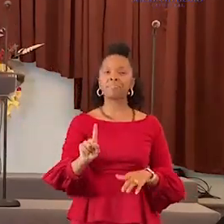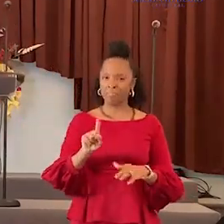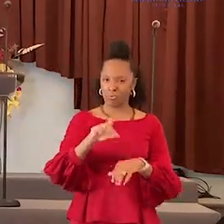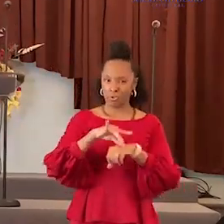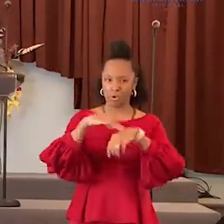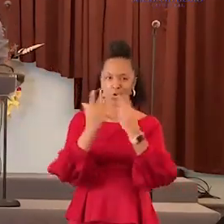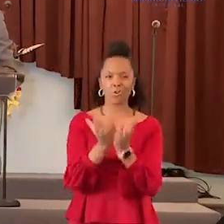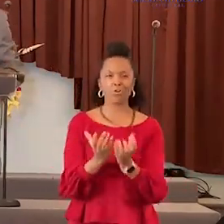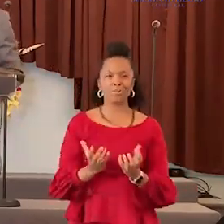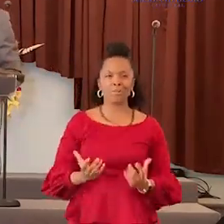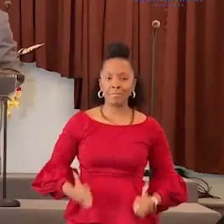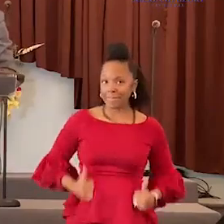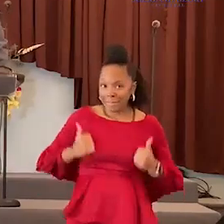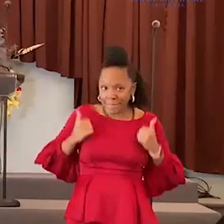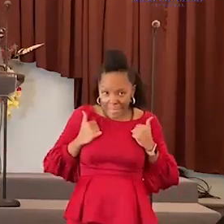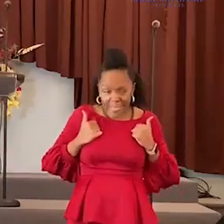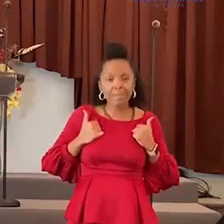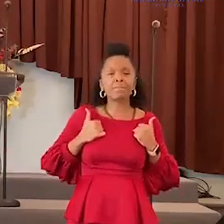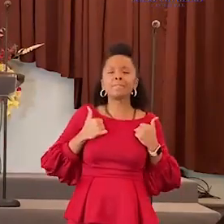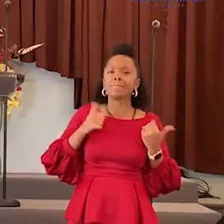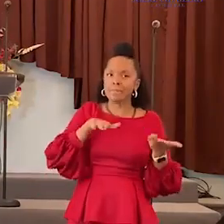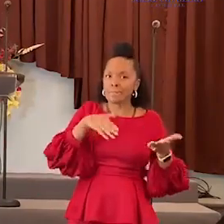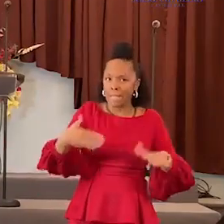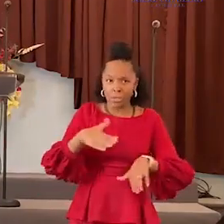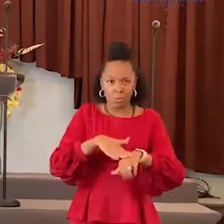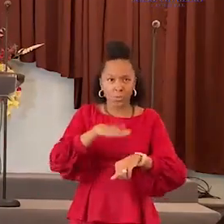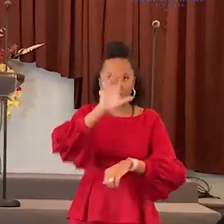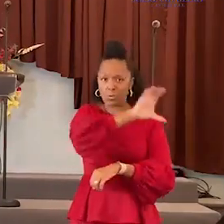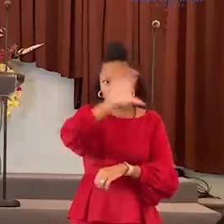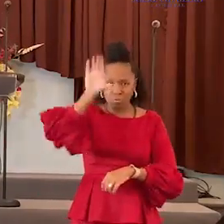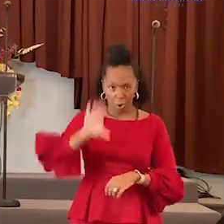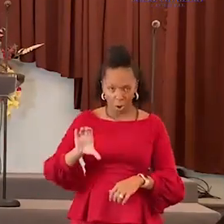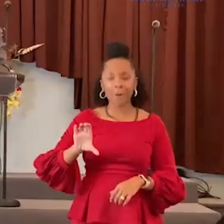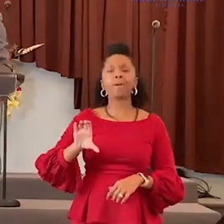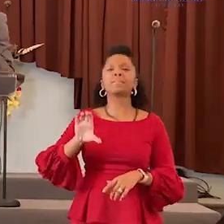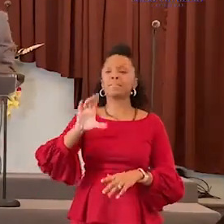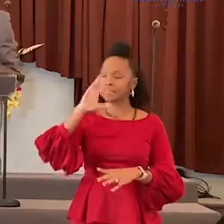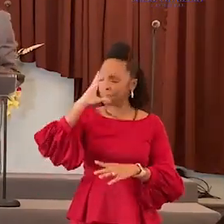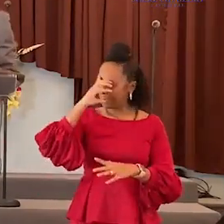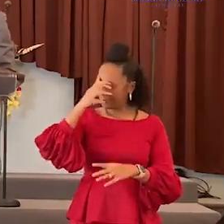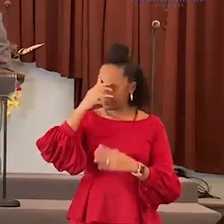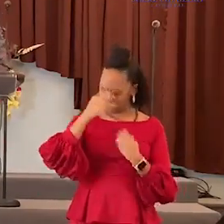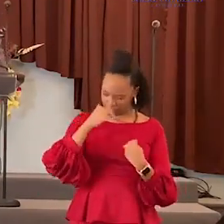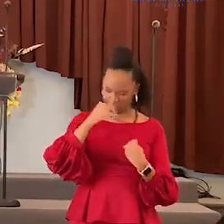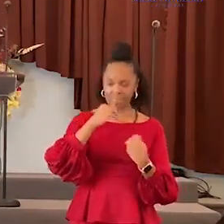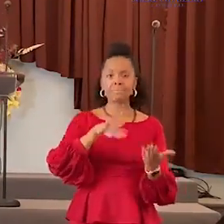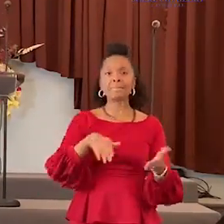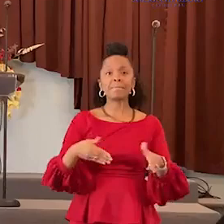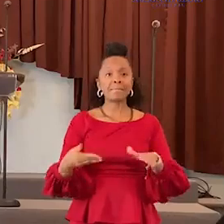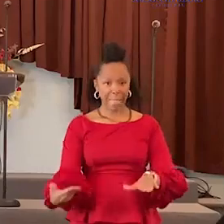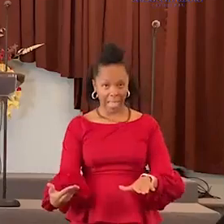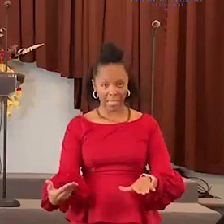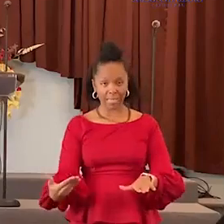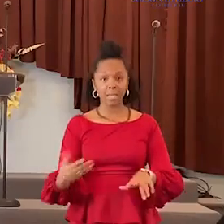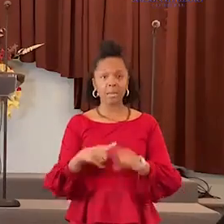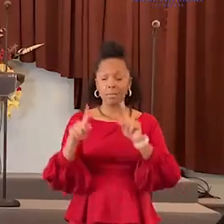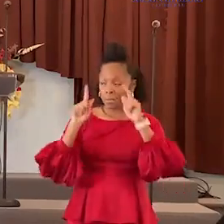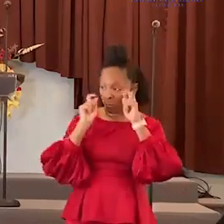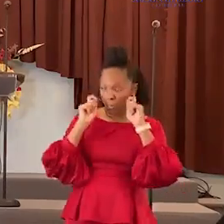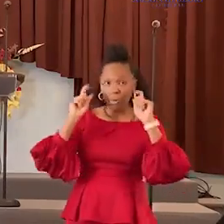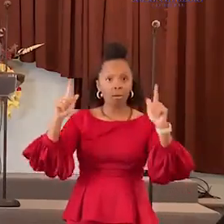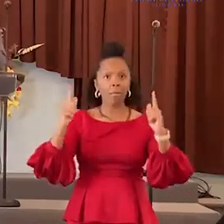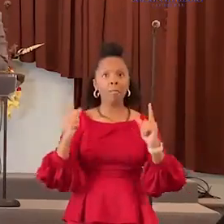his blood-stained lips. Now that we receive him, the Son of God, and awaken, and